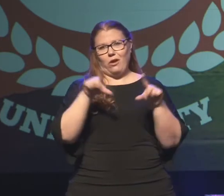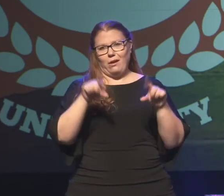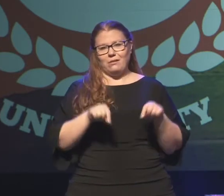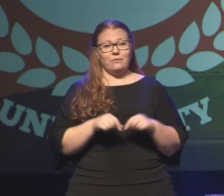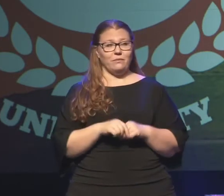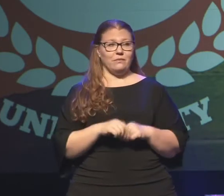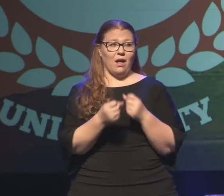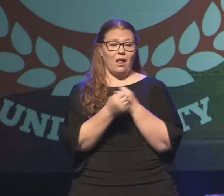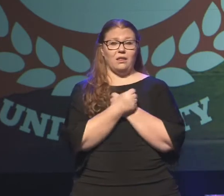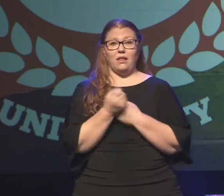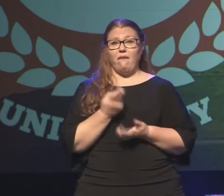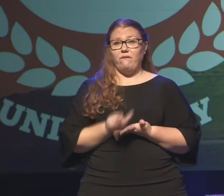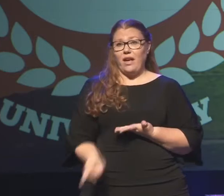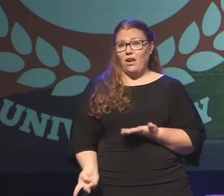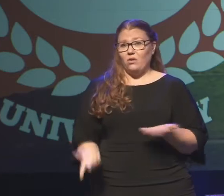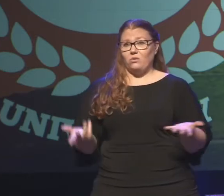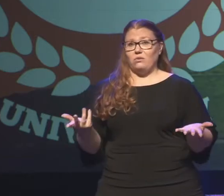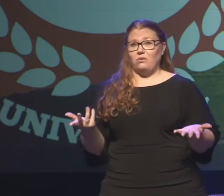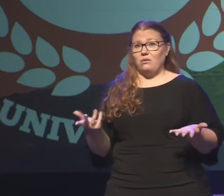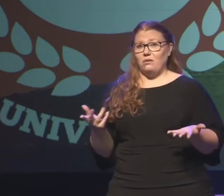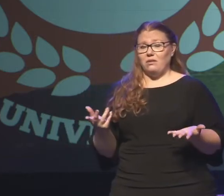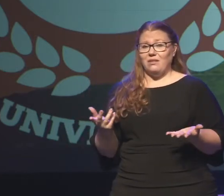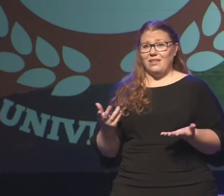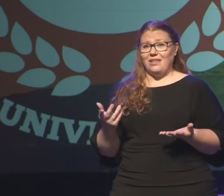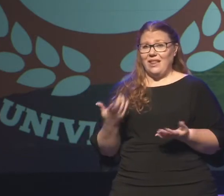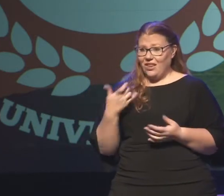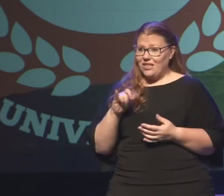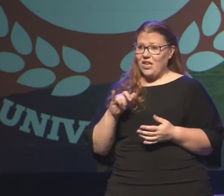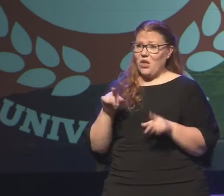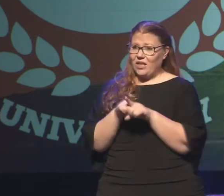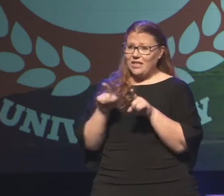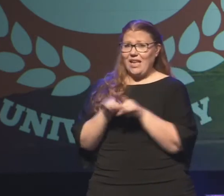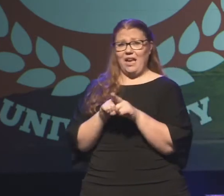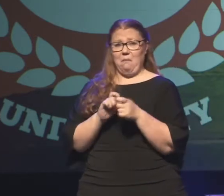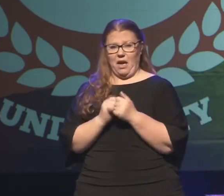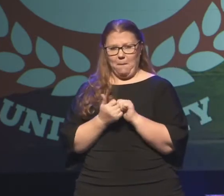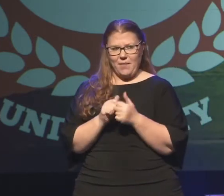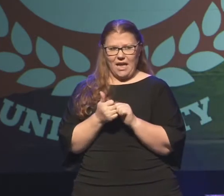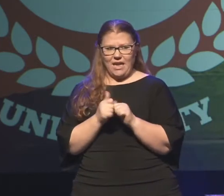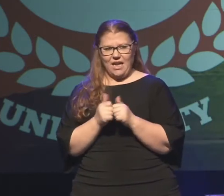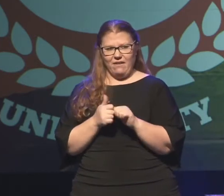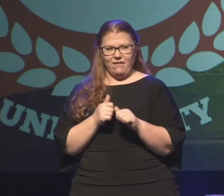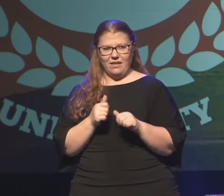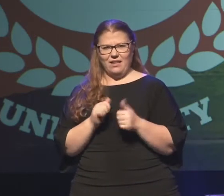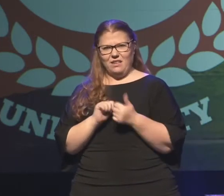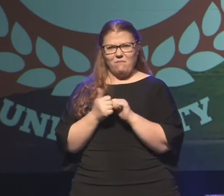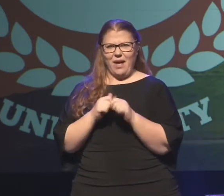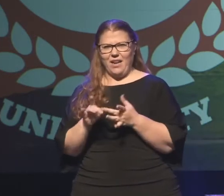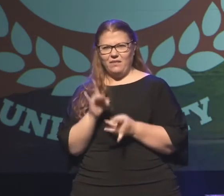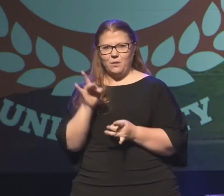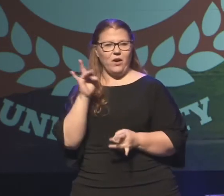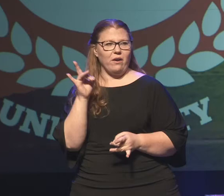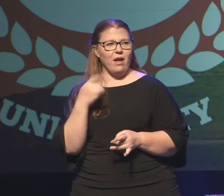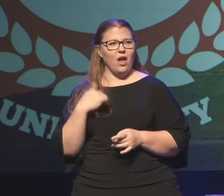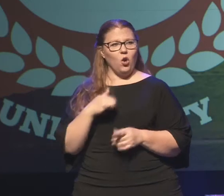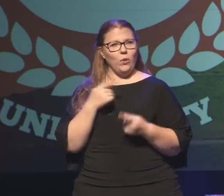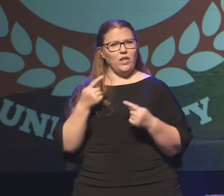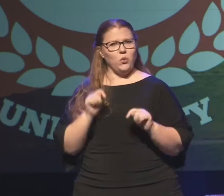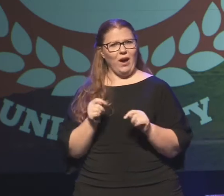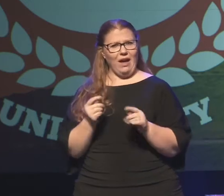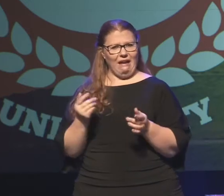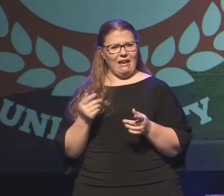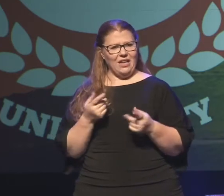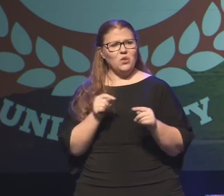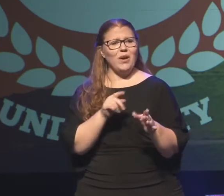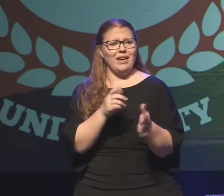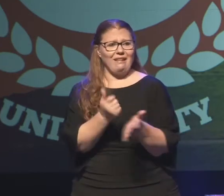Love fails. Is it failing? There's still that same competitive, cutthroat spirit. Or maybe we try to help